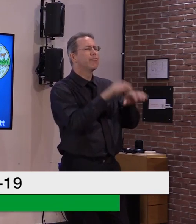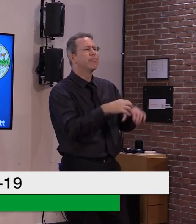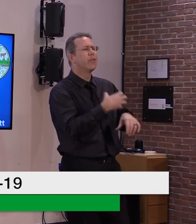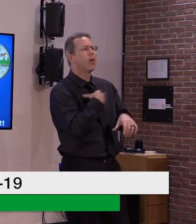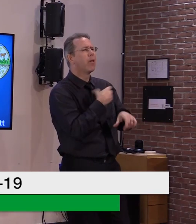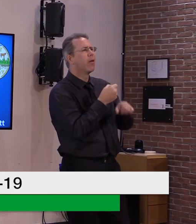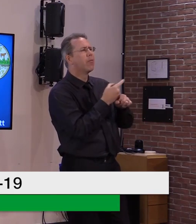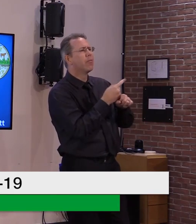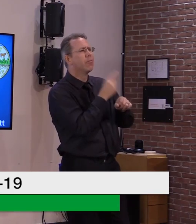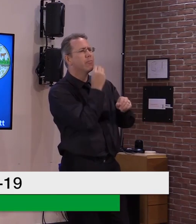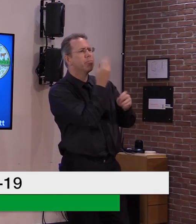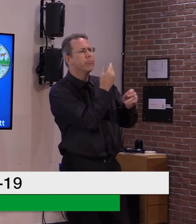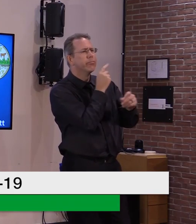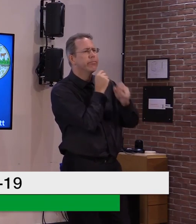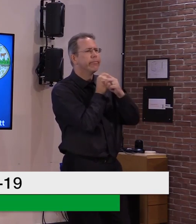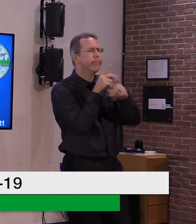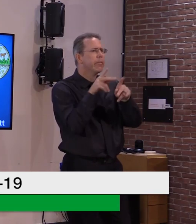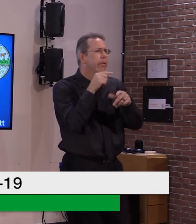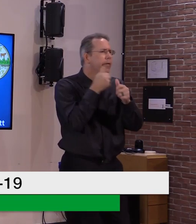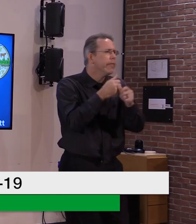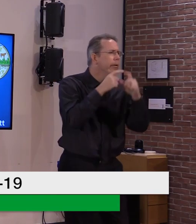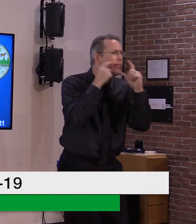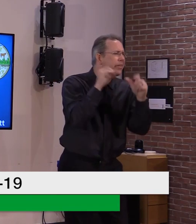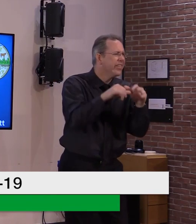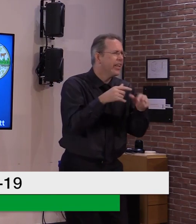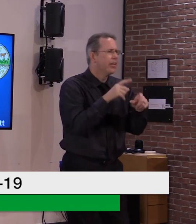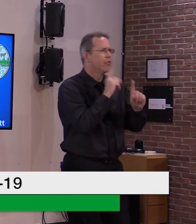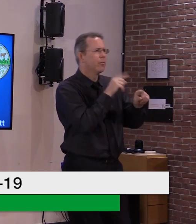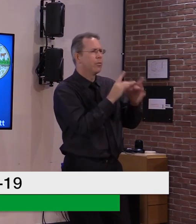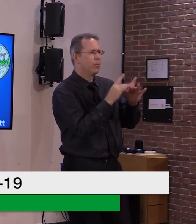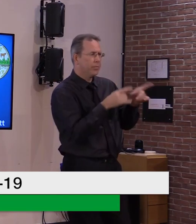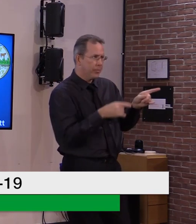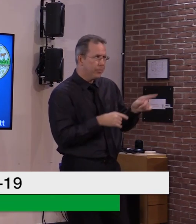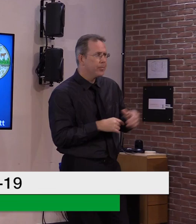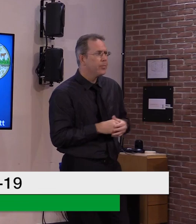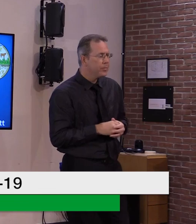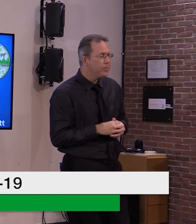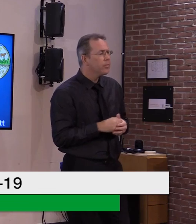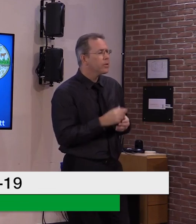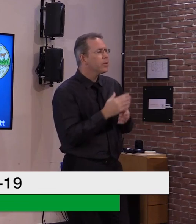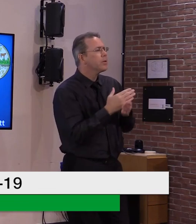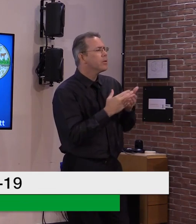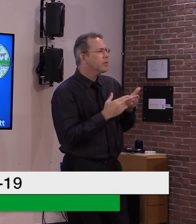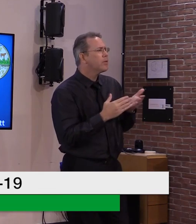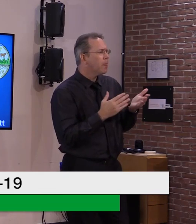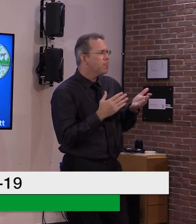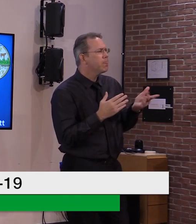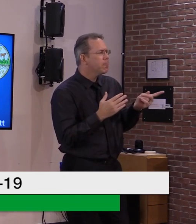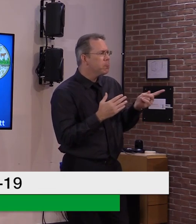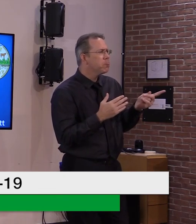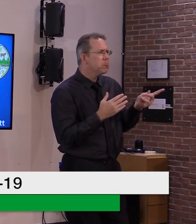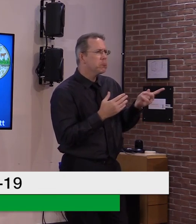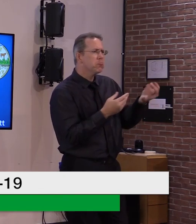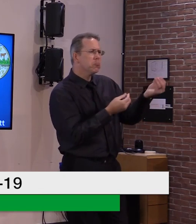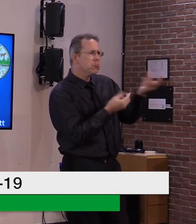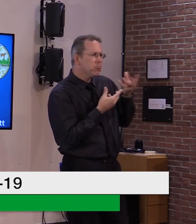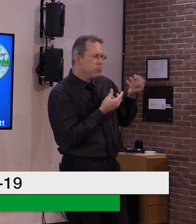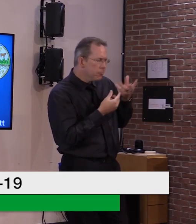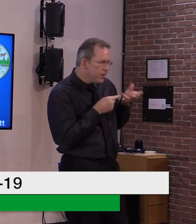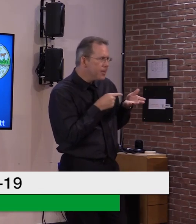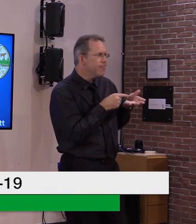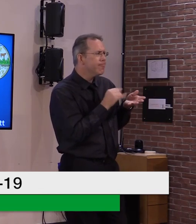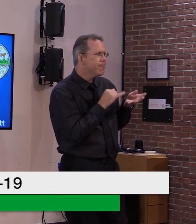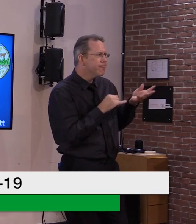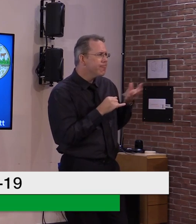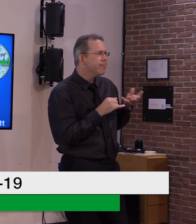time those may be passed along for informational purposes but the only things that are going out